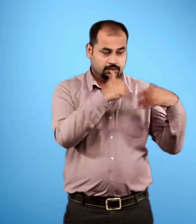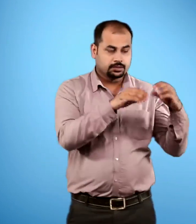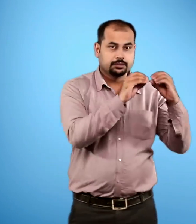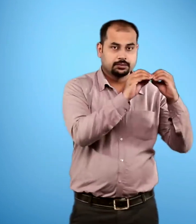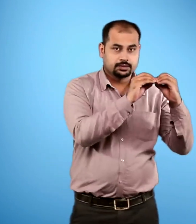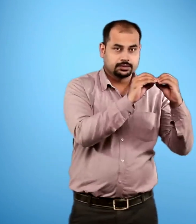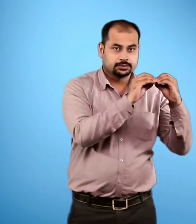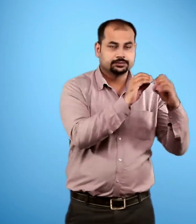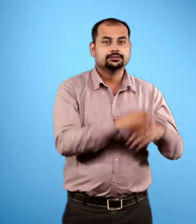B.